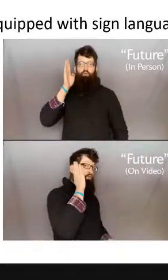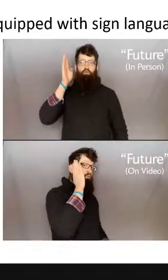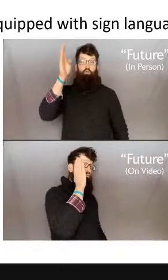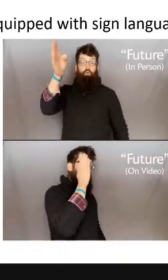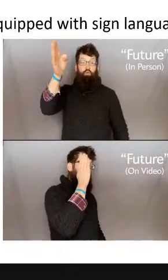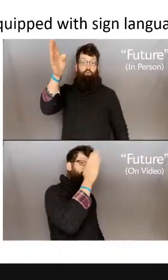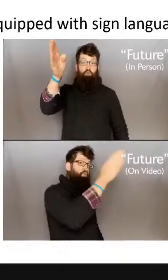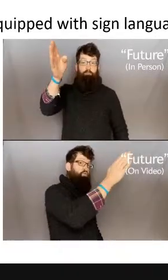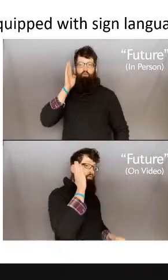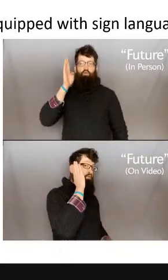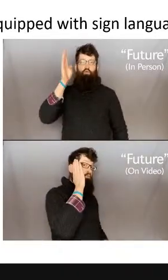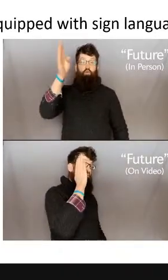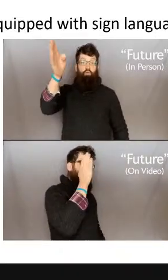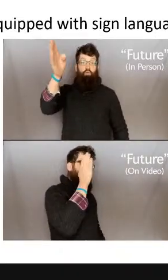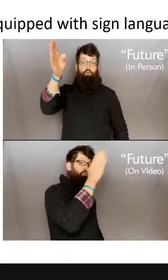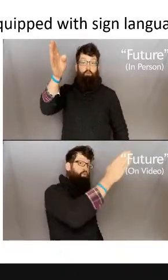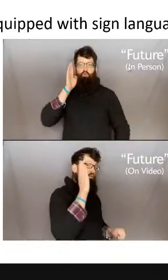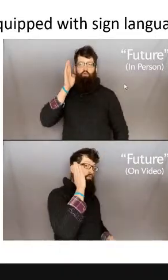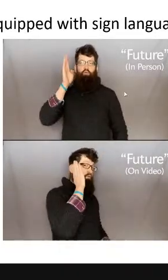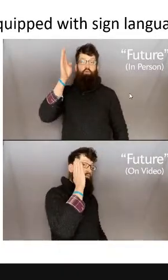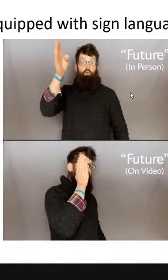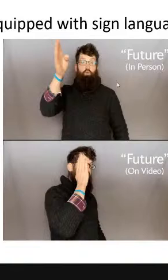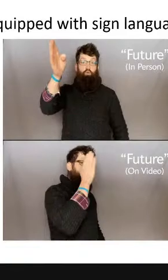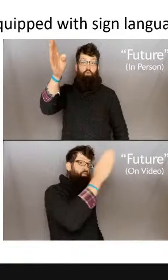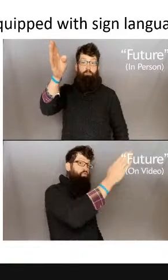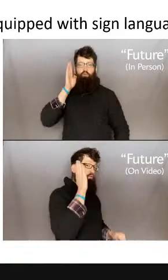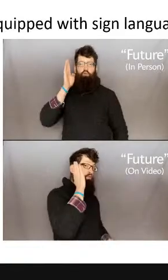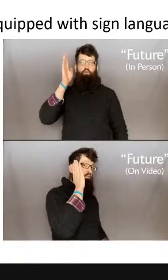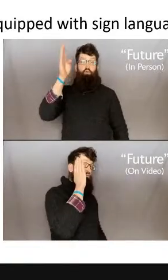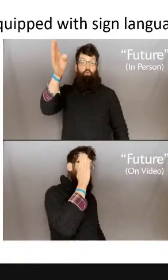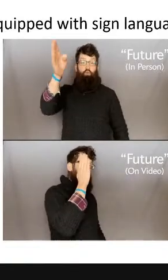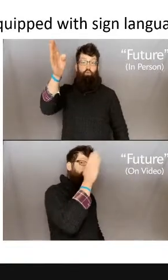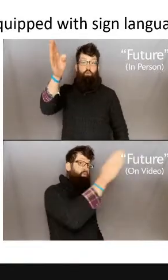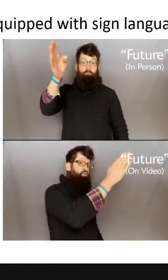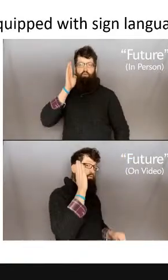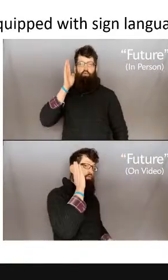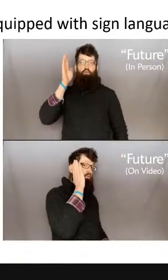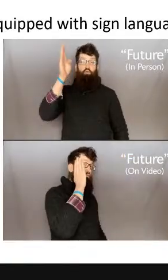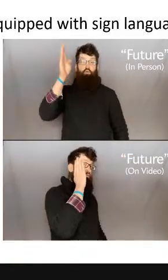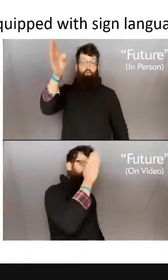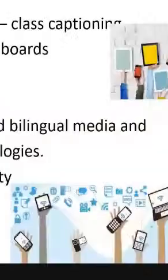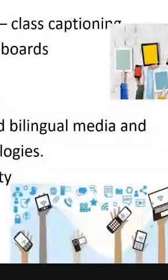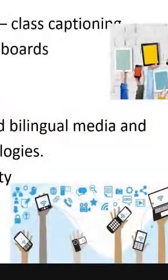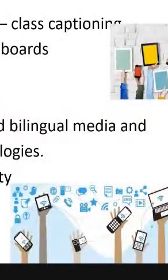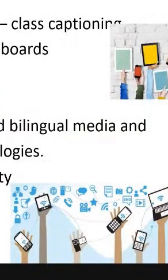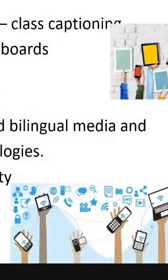translate your voice or your text into sign through these Google Classes.